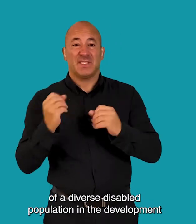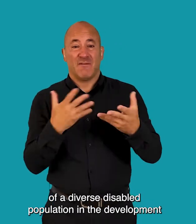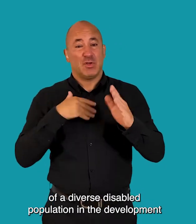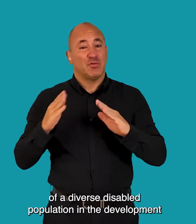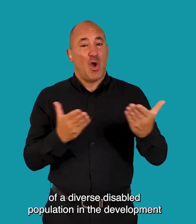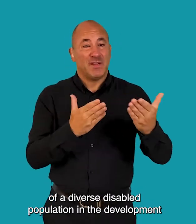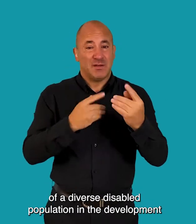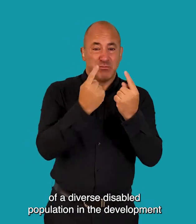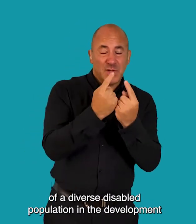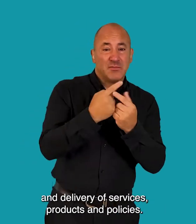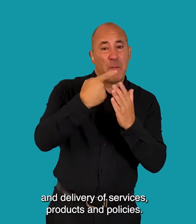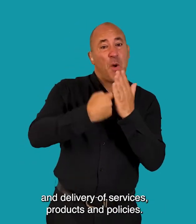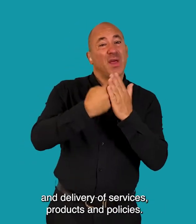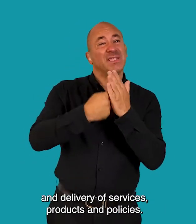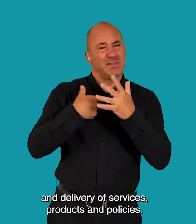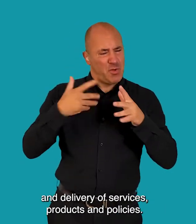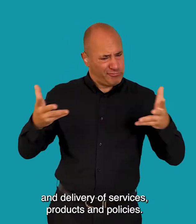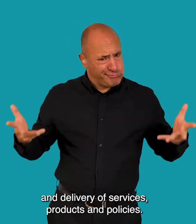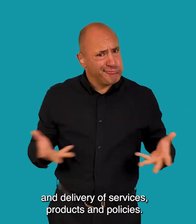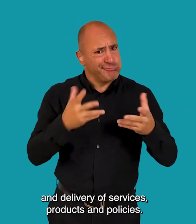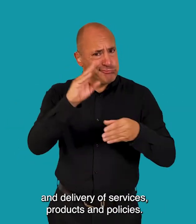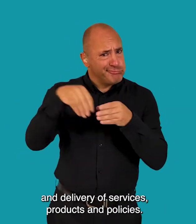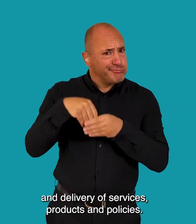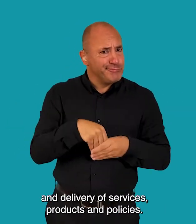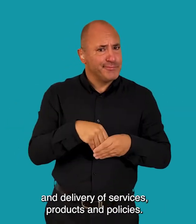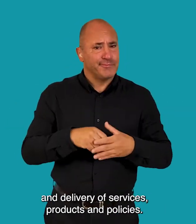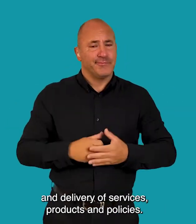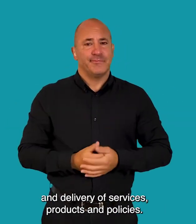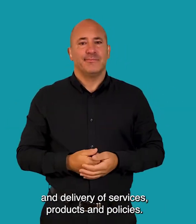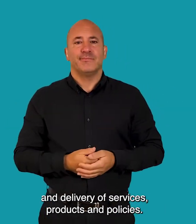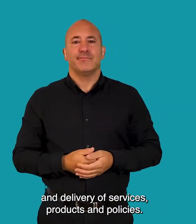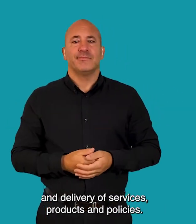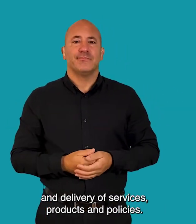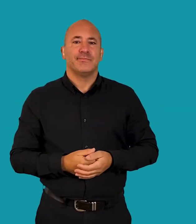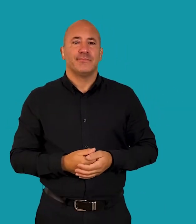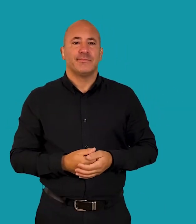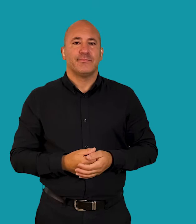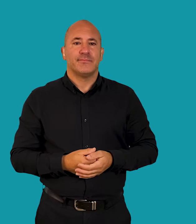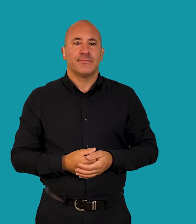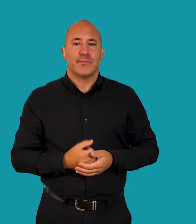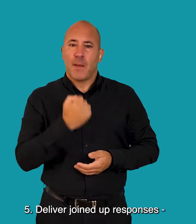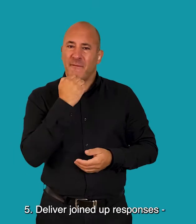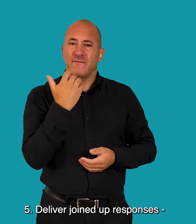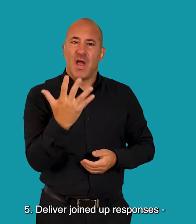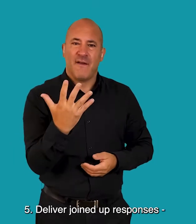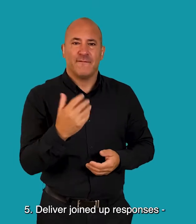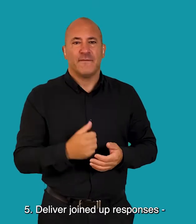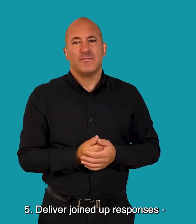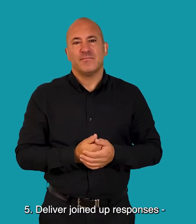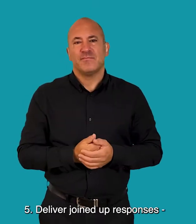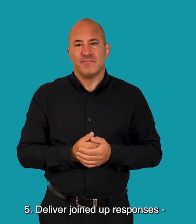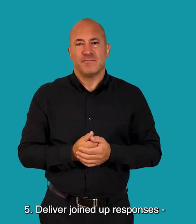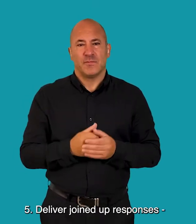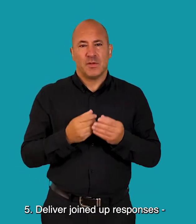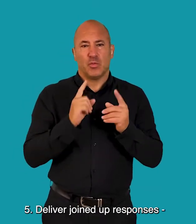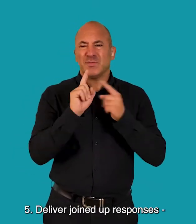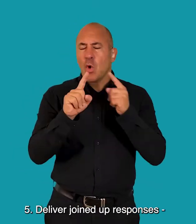the development and delivery of services, products and policies. 5. Deliver joined-up